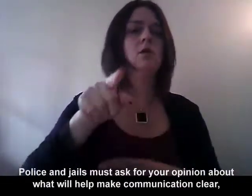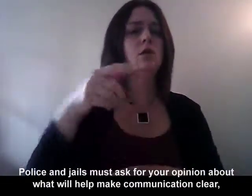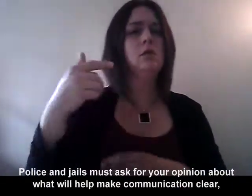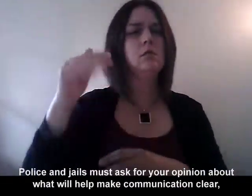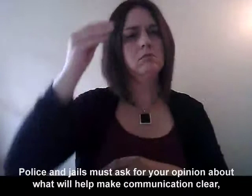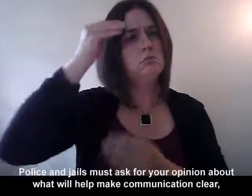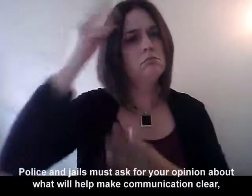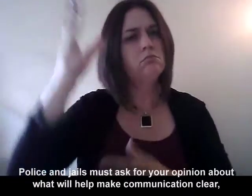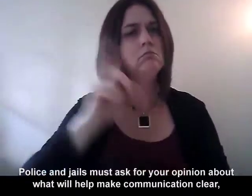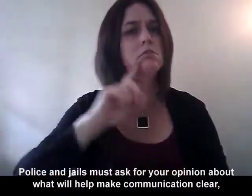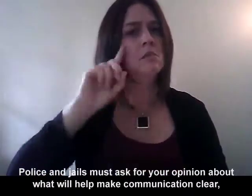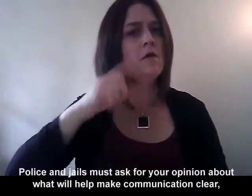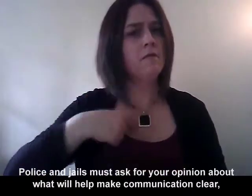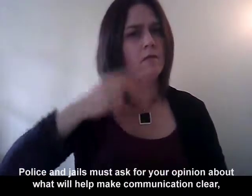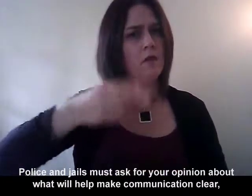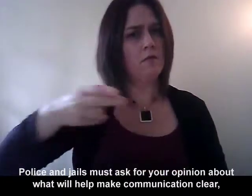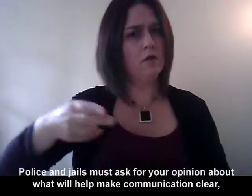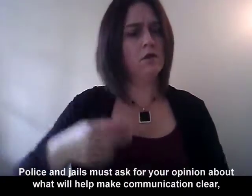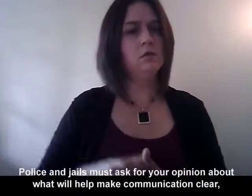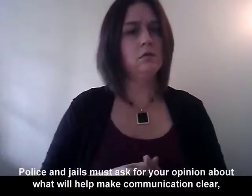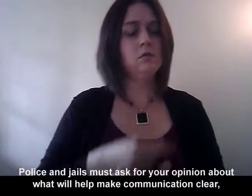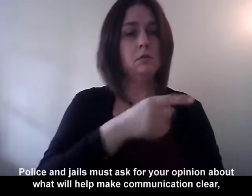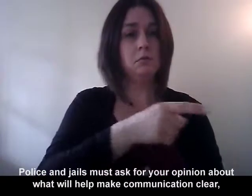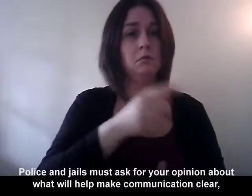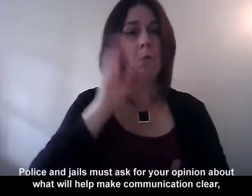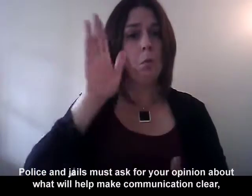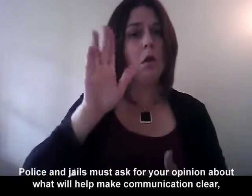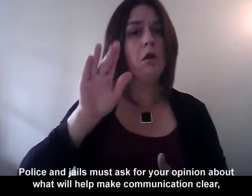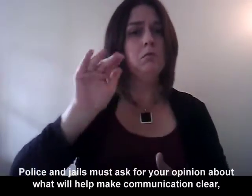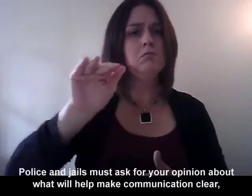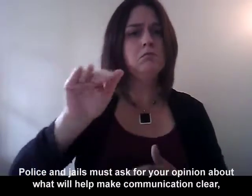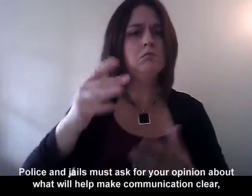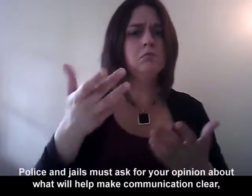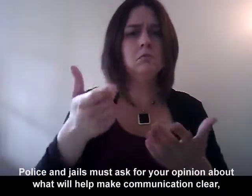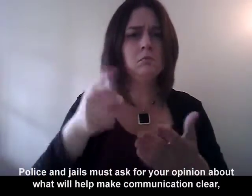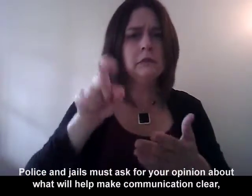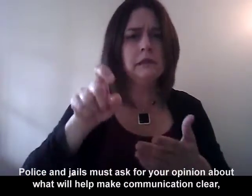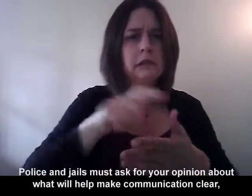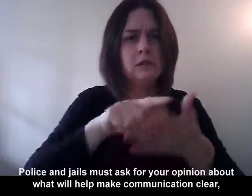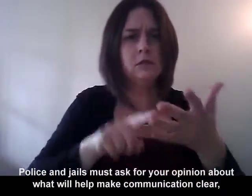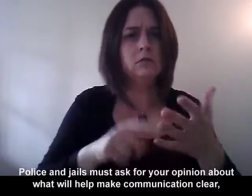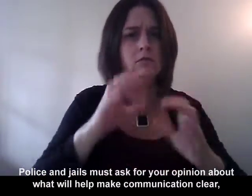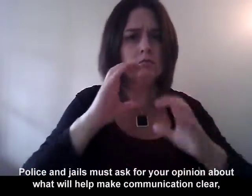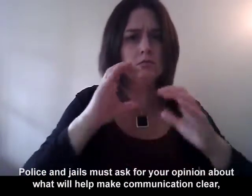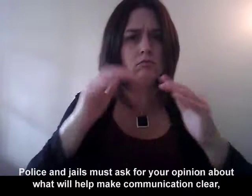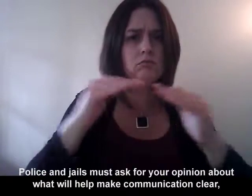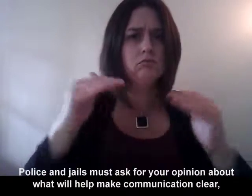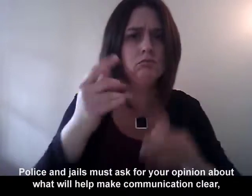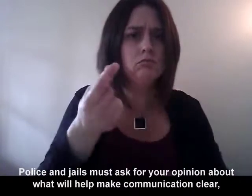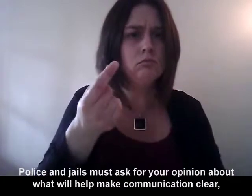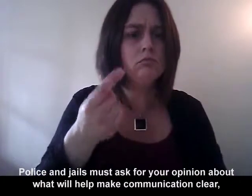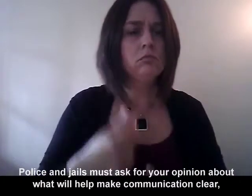Police and jails must ask for your opinion about what will help make communication clear.